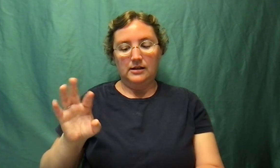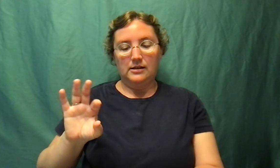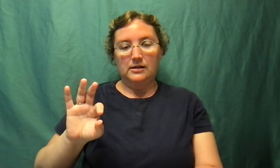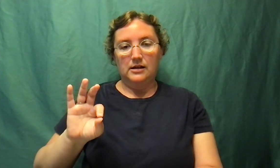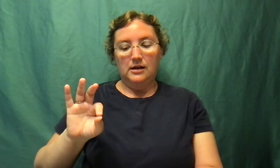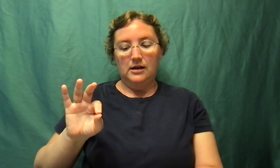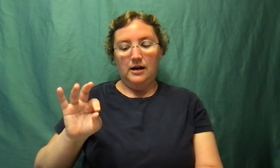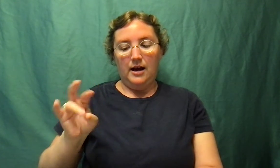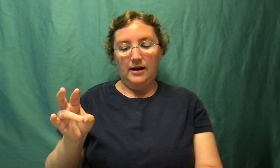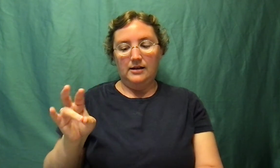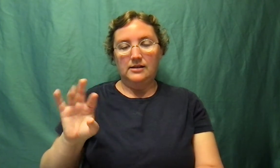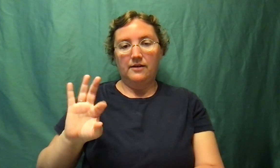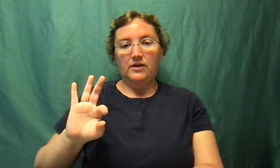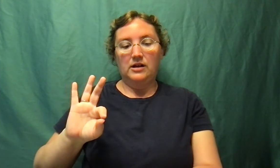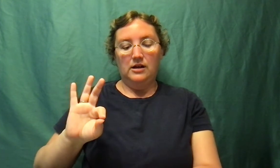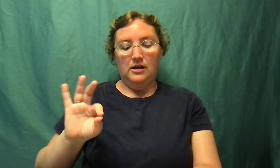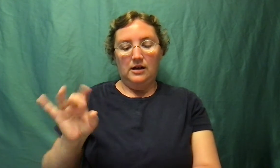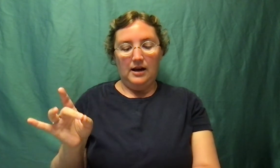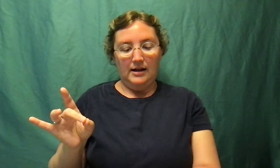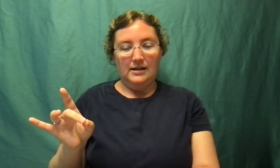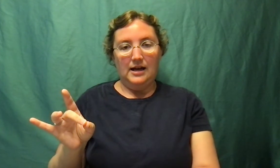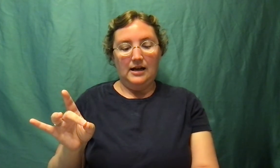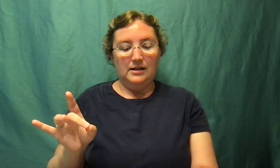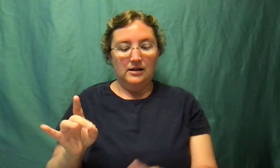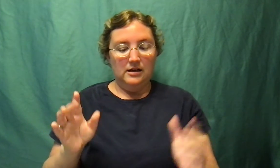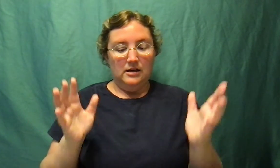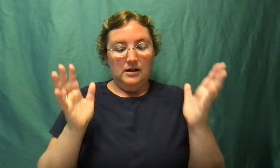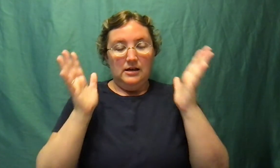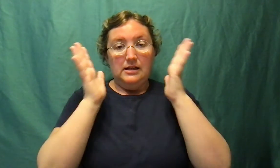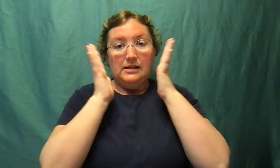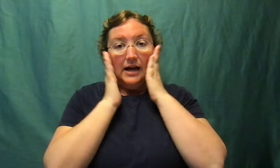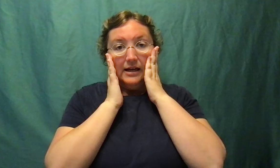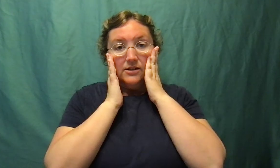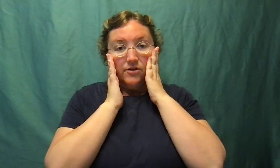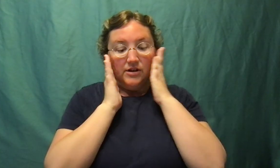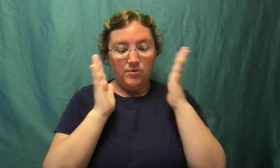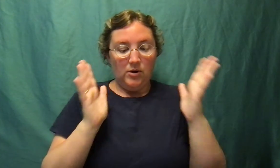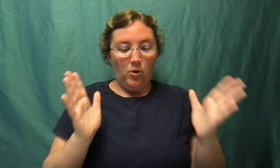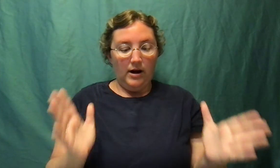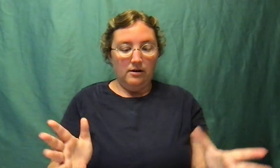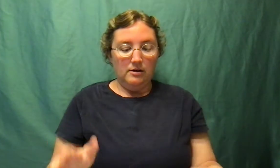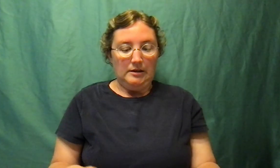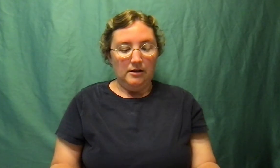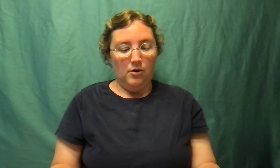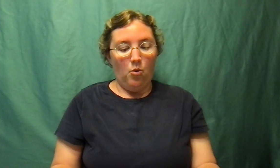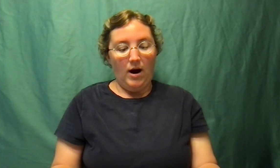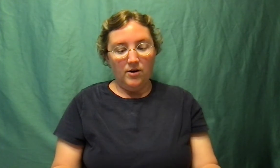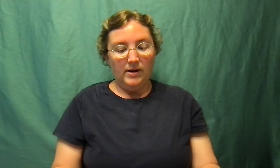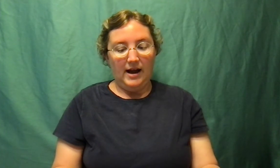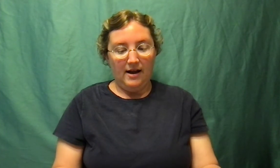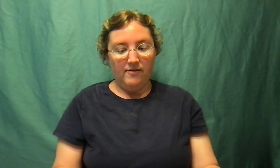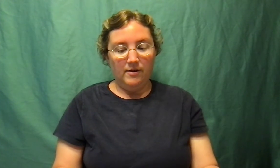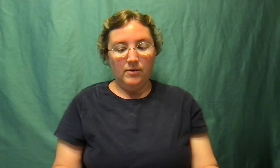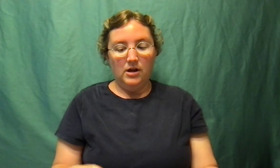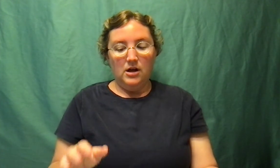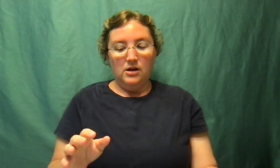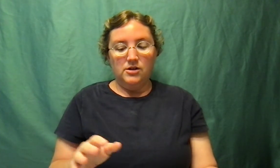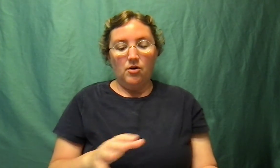96, 97, 98. Yikes, are these required? Why do we have them? So